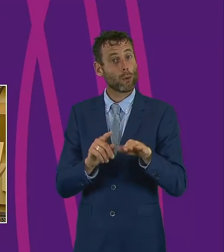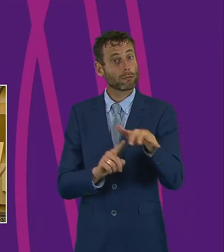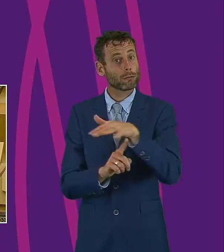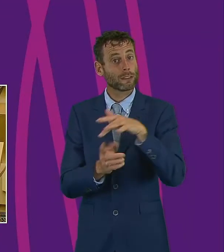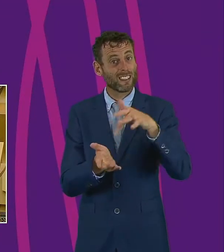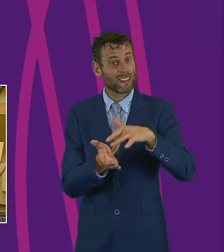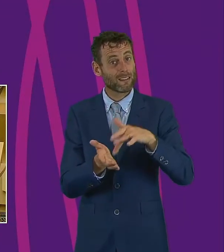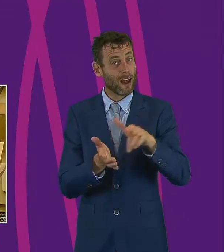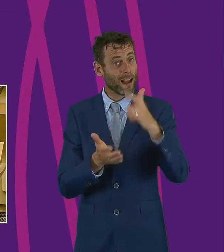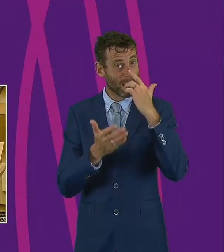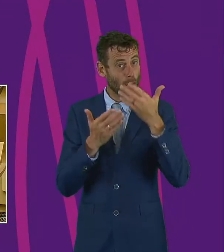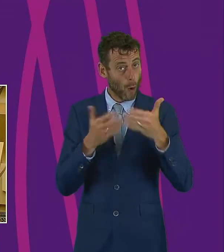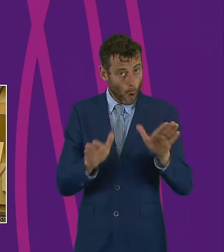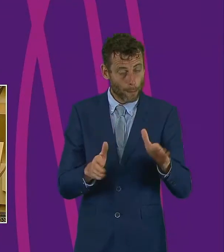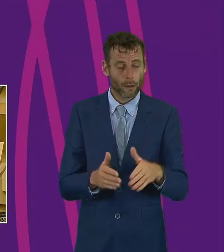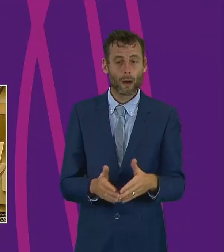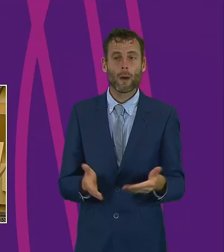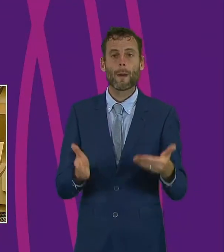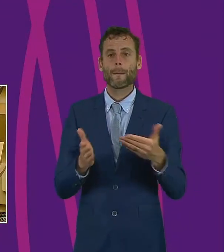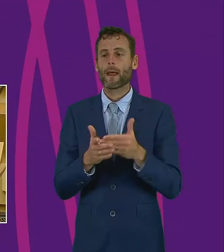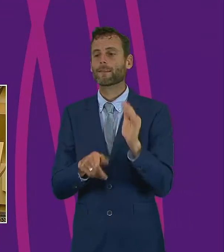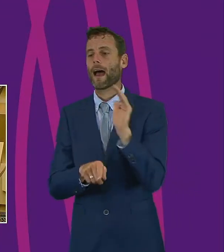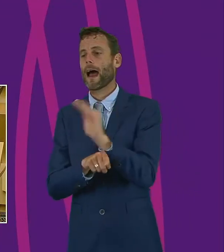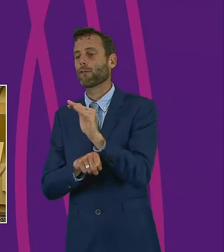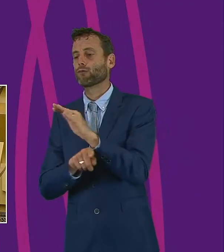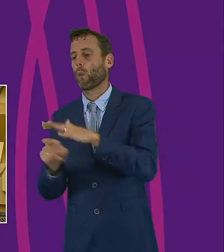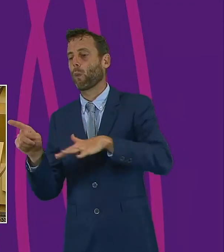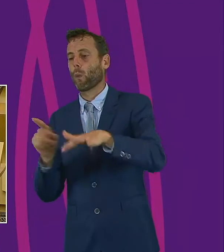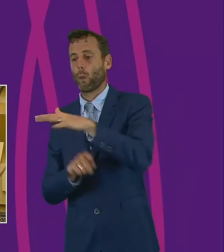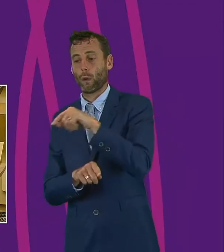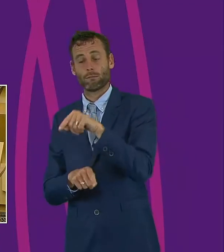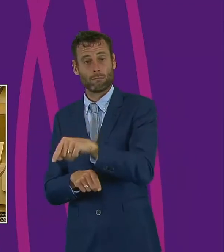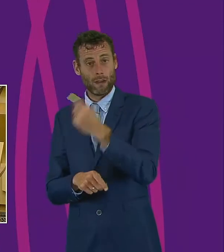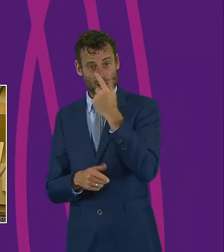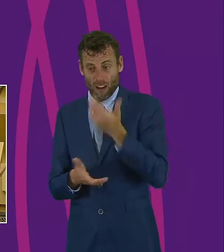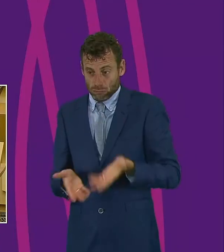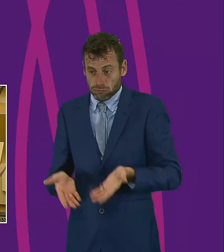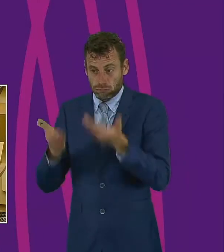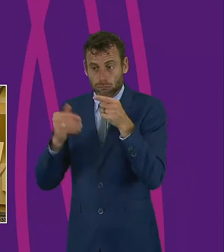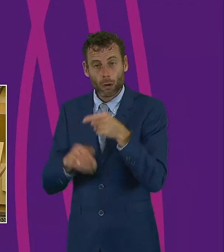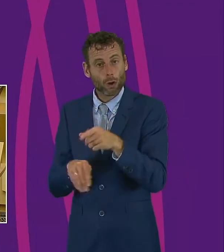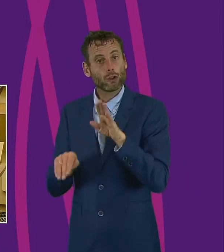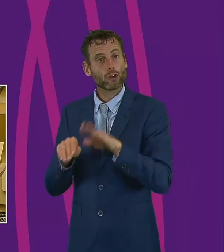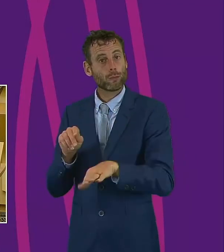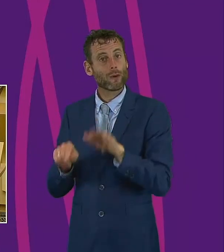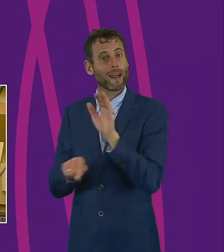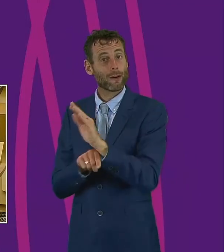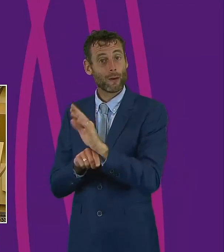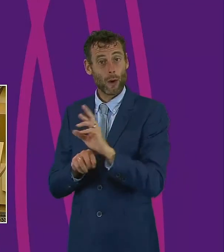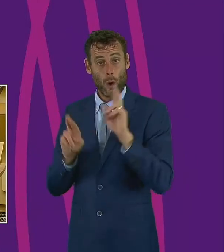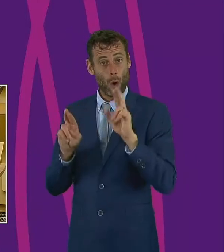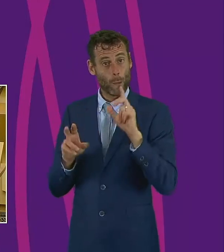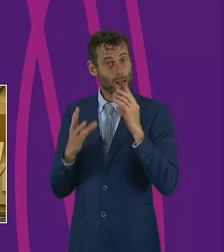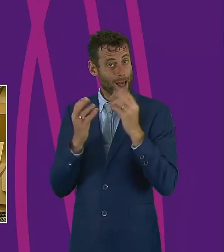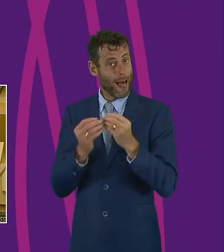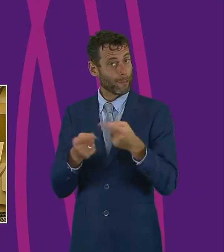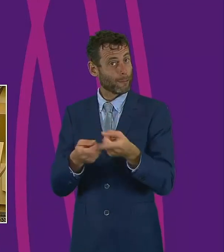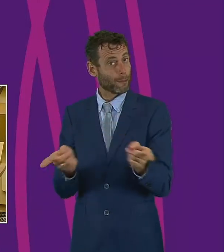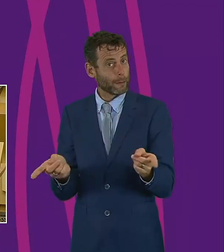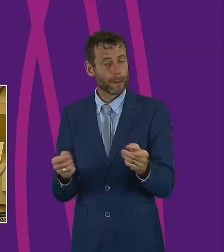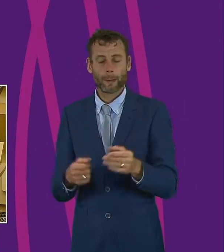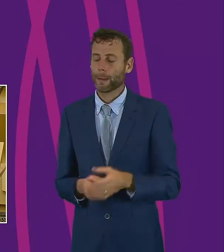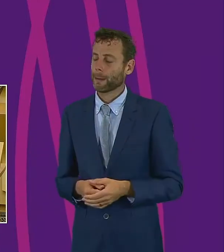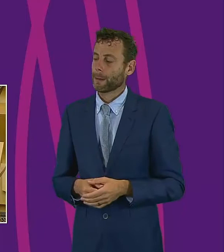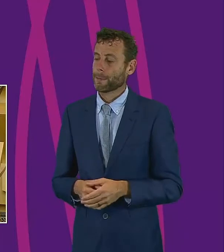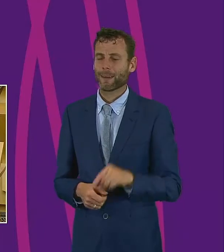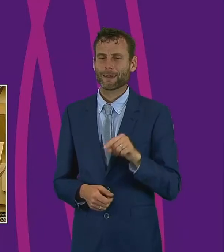as well as extending outdoor, the ability to do sports outdoors will help with that. All of this is